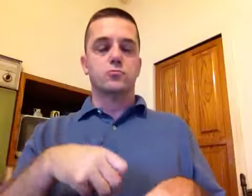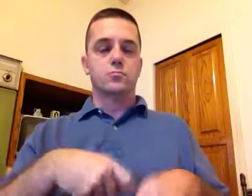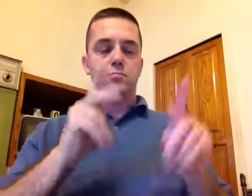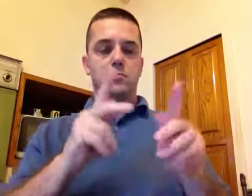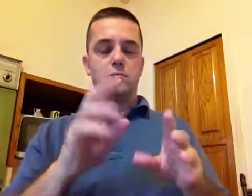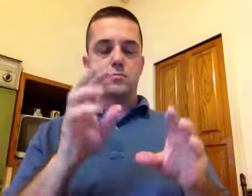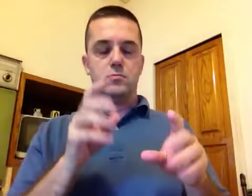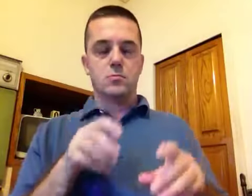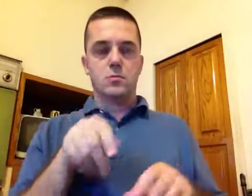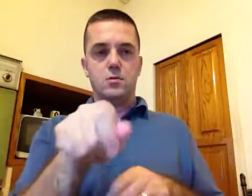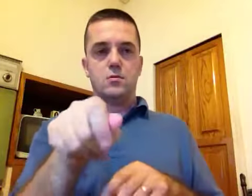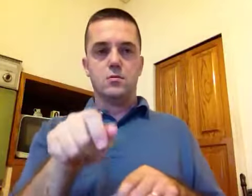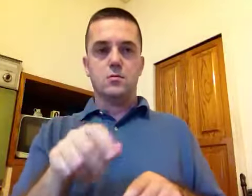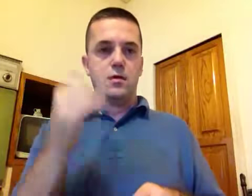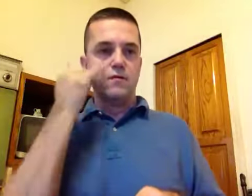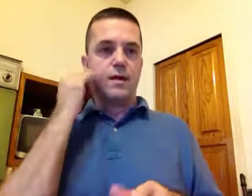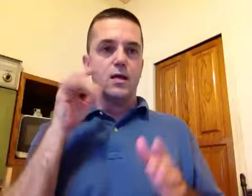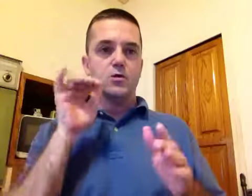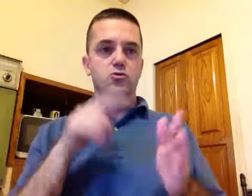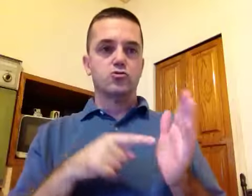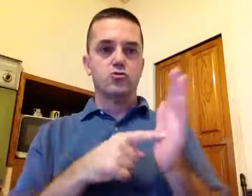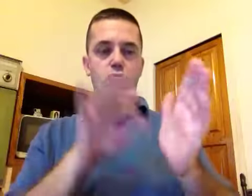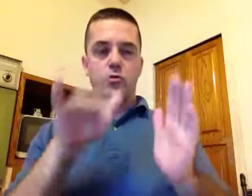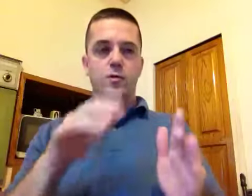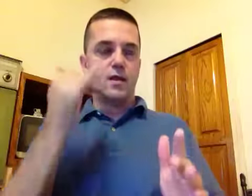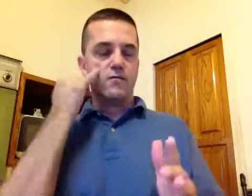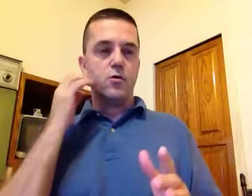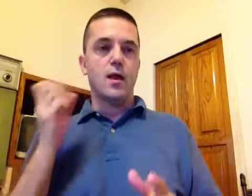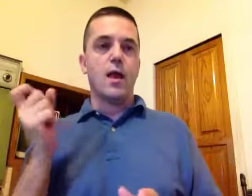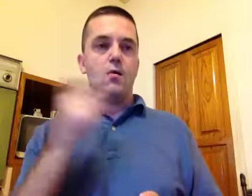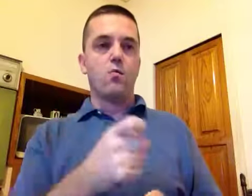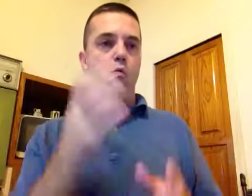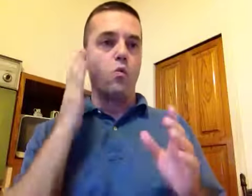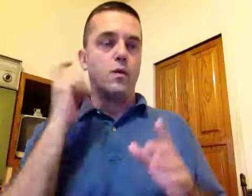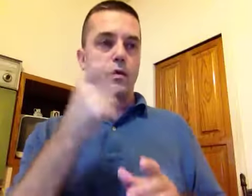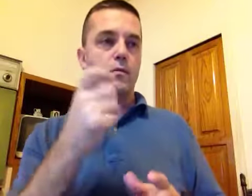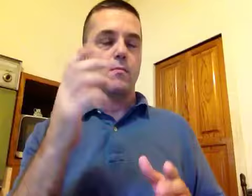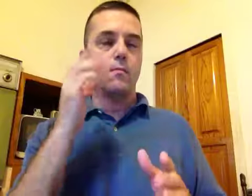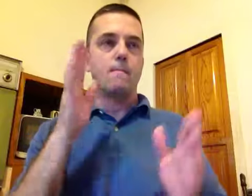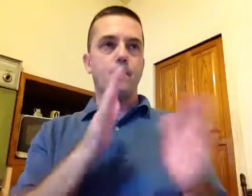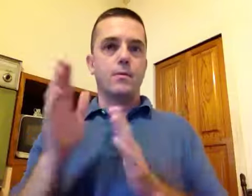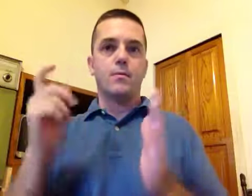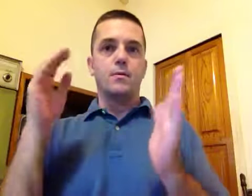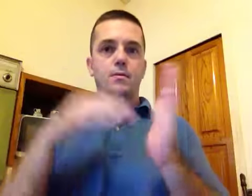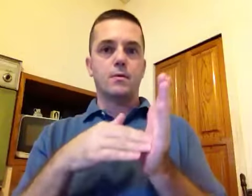a plan. If I can show you that and you're not willing to release the money, be prepared for me to sue you into, for